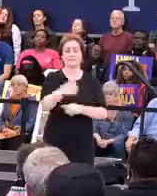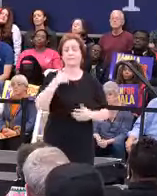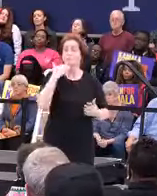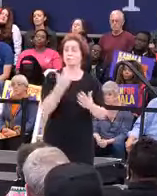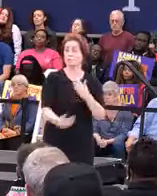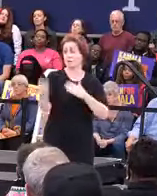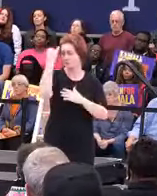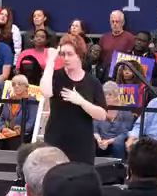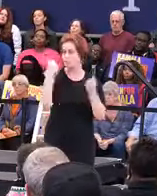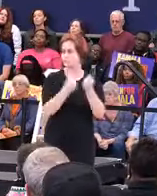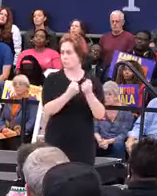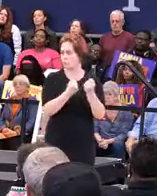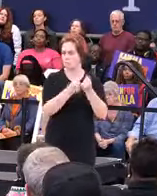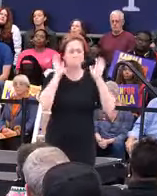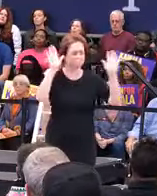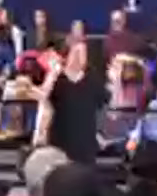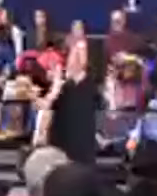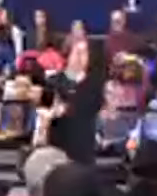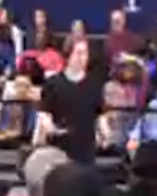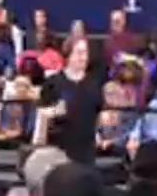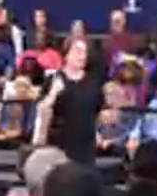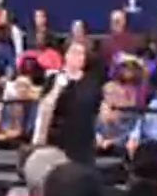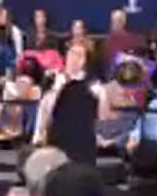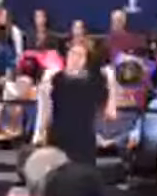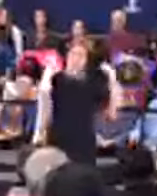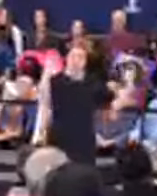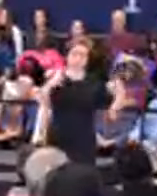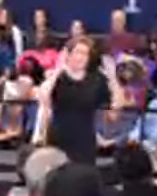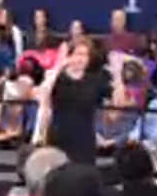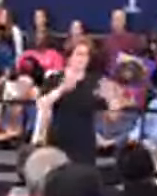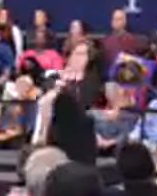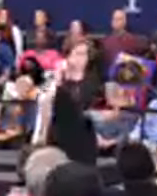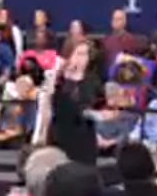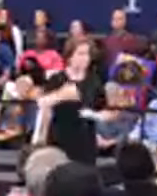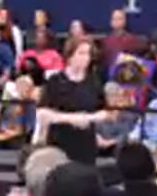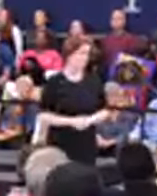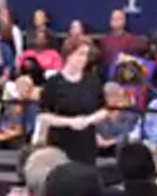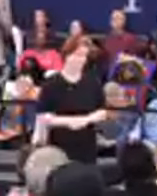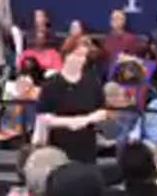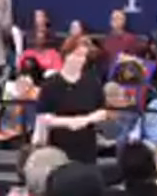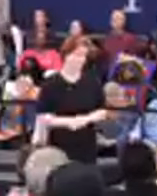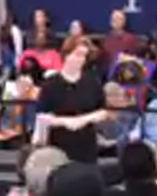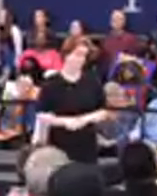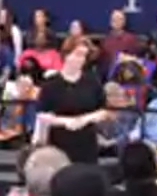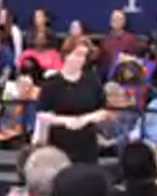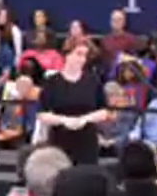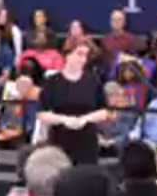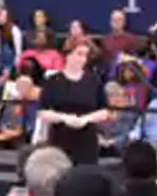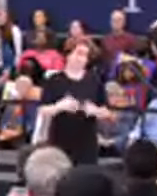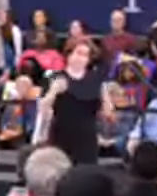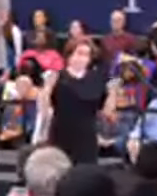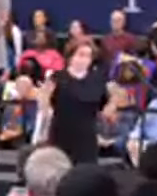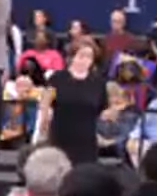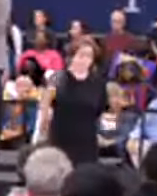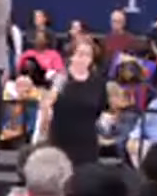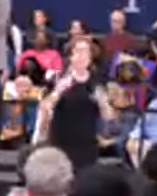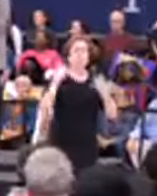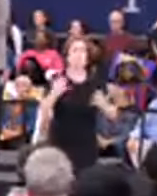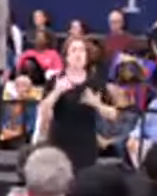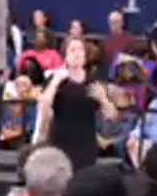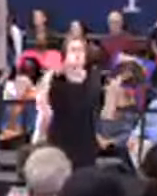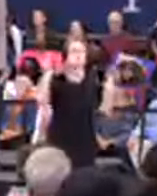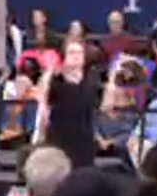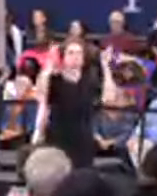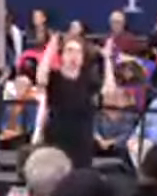I'm supporting them. They're great ideas. We don't lack for great ideas. Somebody might say, well, maybe we're waiting for a tragedy.